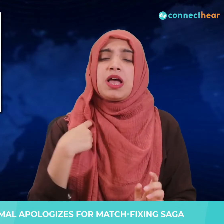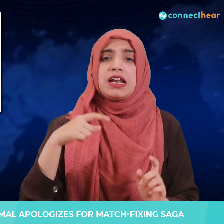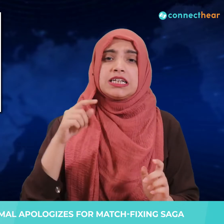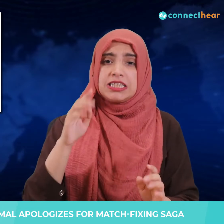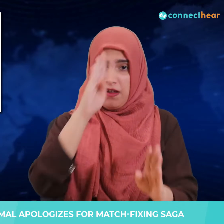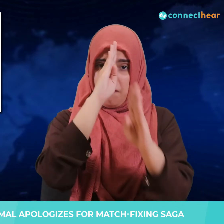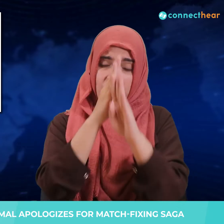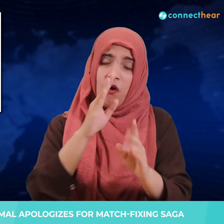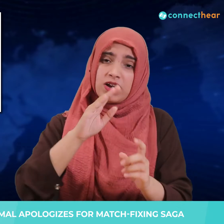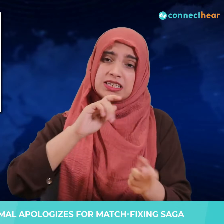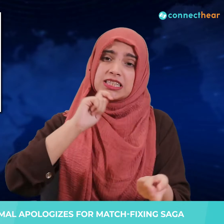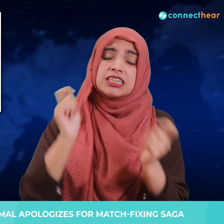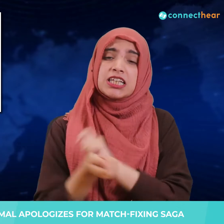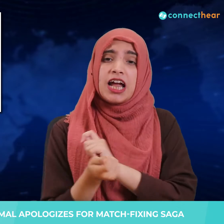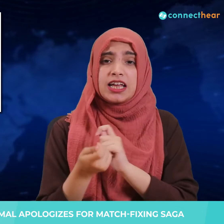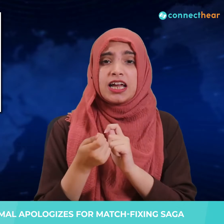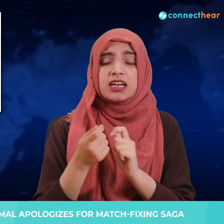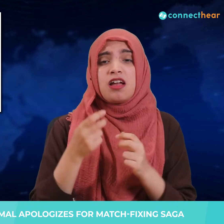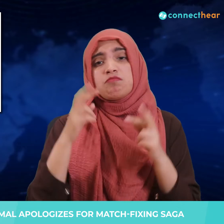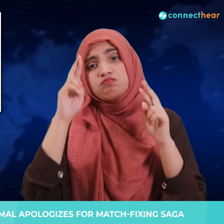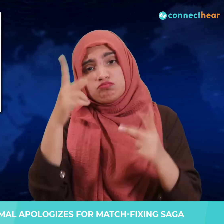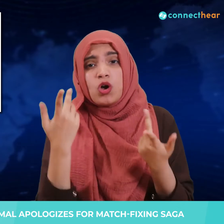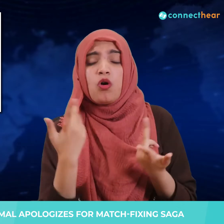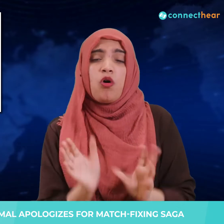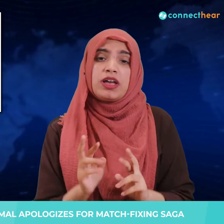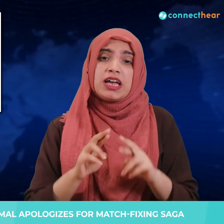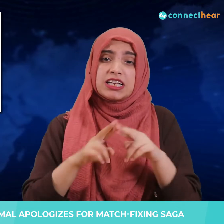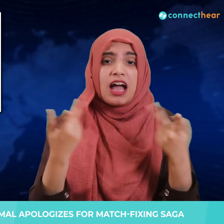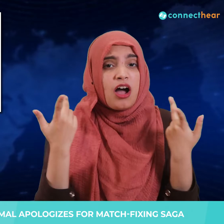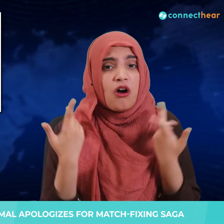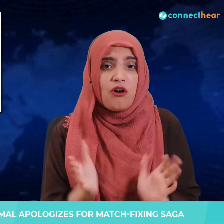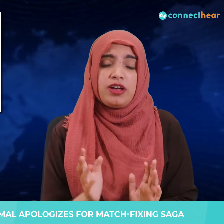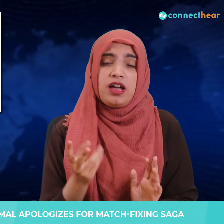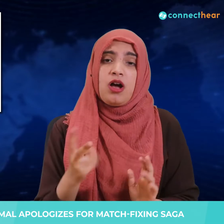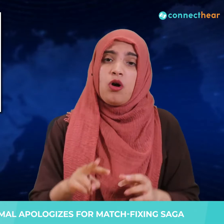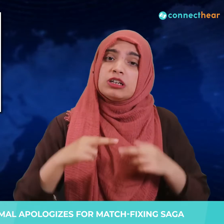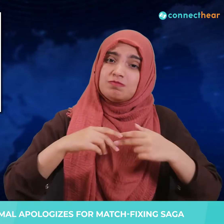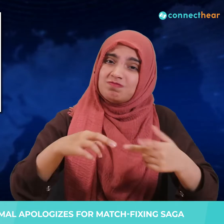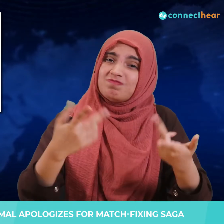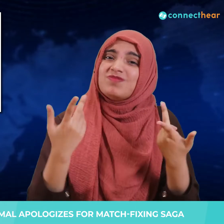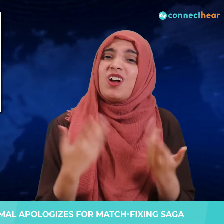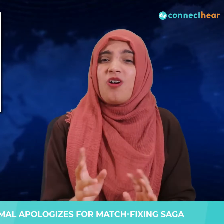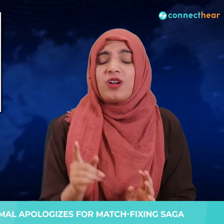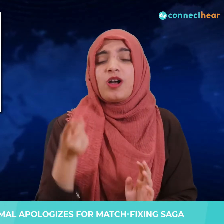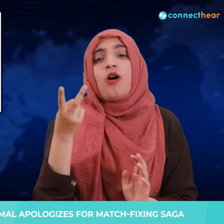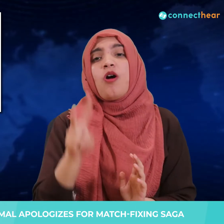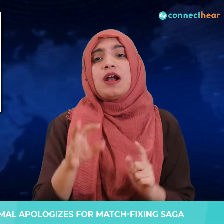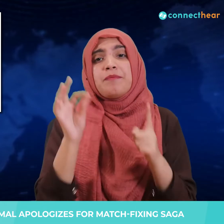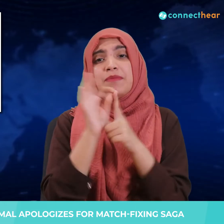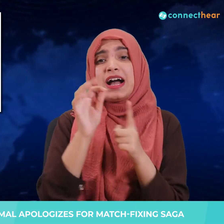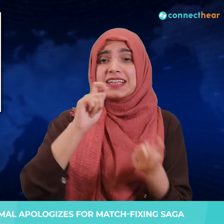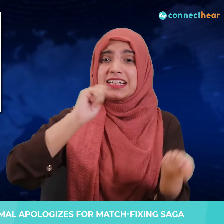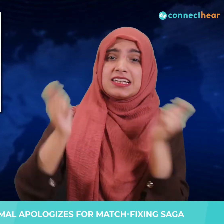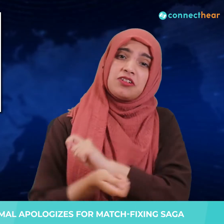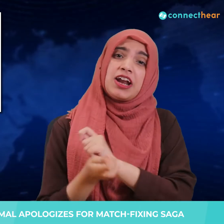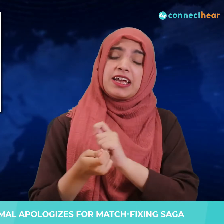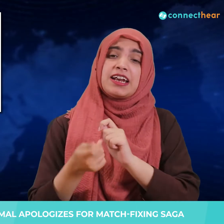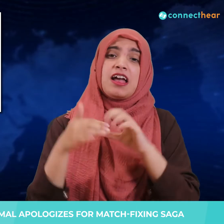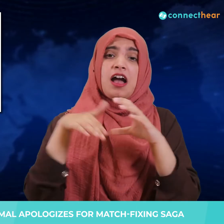cricket and career. I learned a lot during this time, and due to that mistake, Pakistan